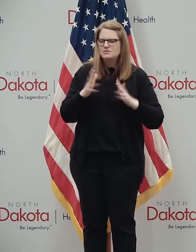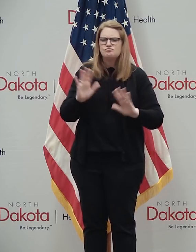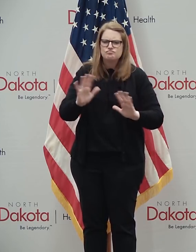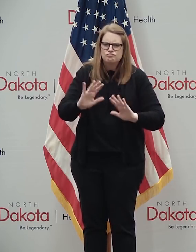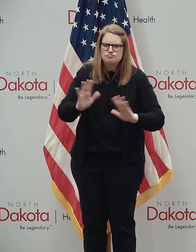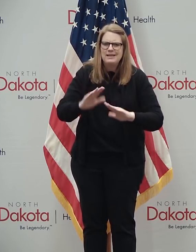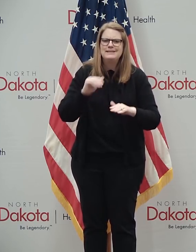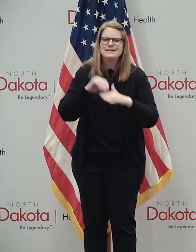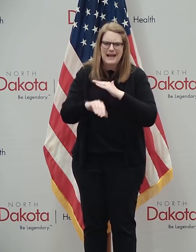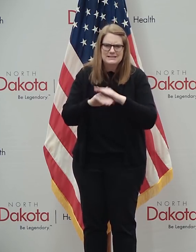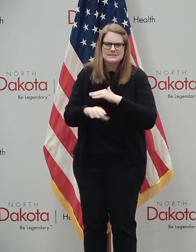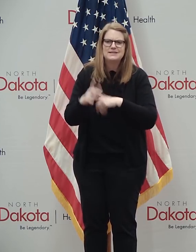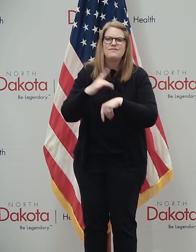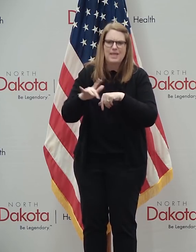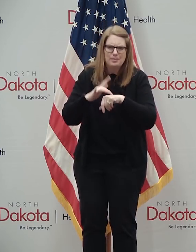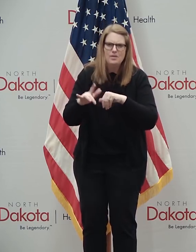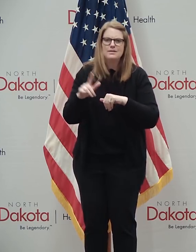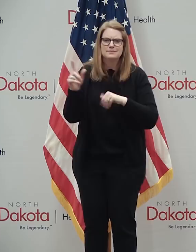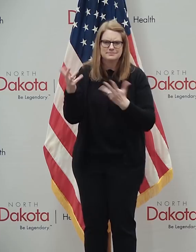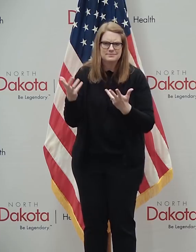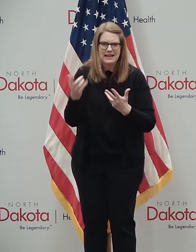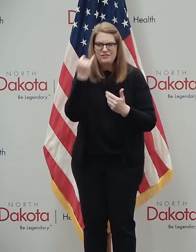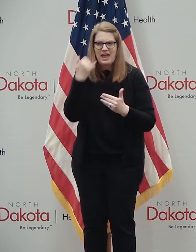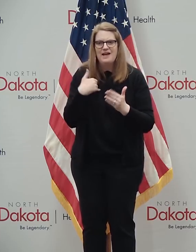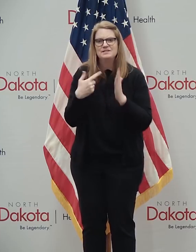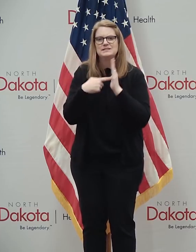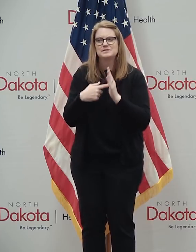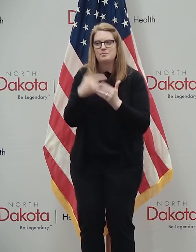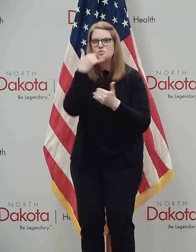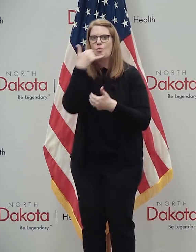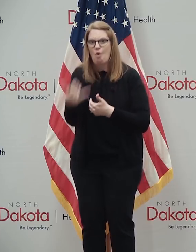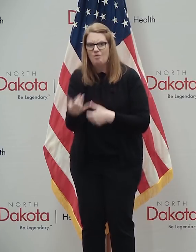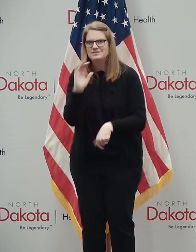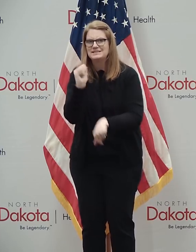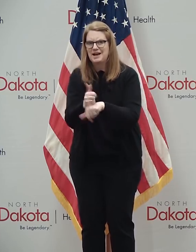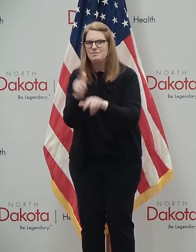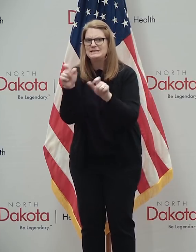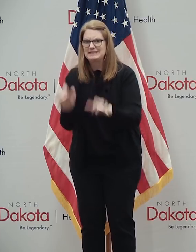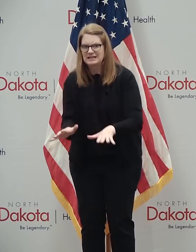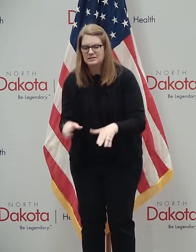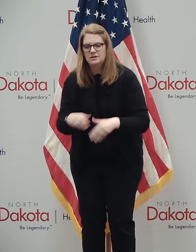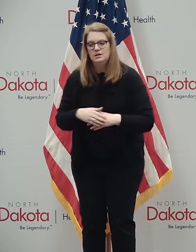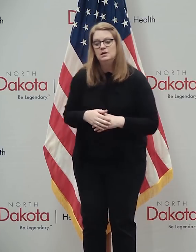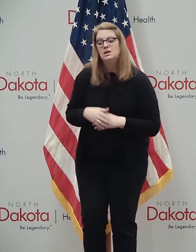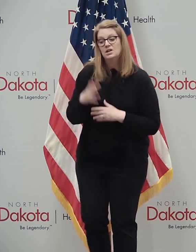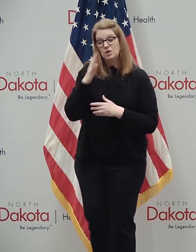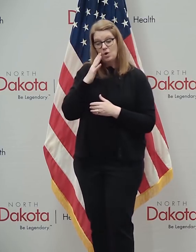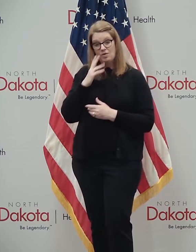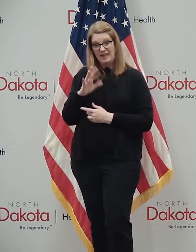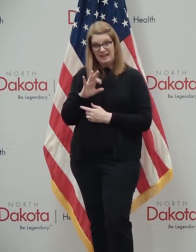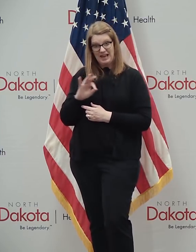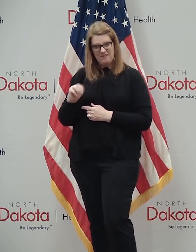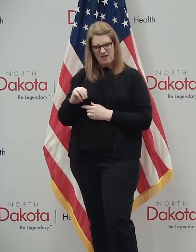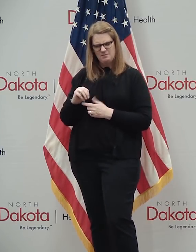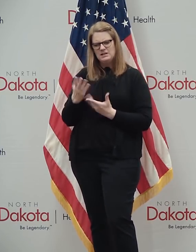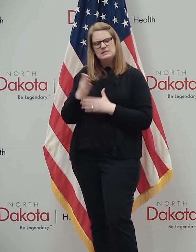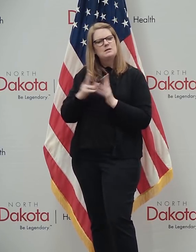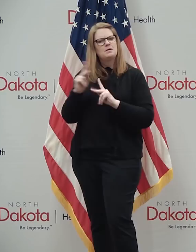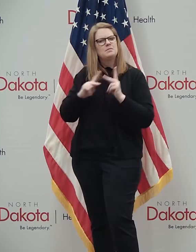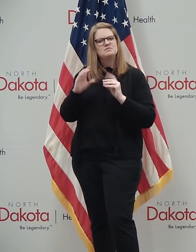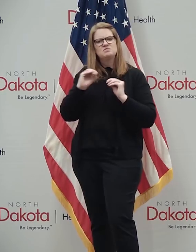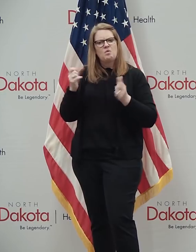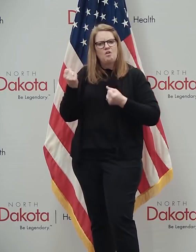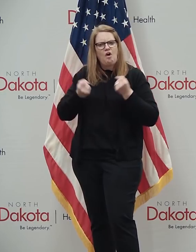thing we do know in our larger metro areas, some people don't have a car because they choose not to have a car. They rely on